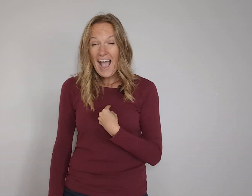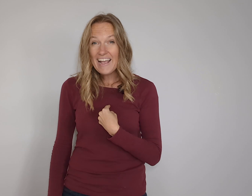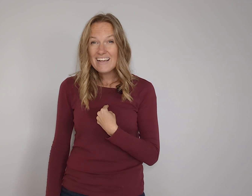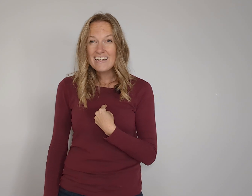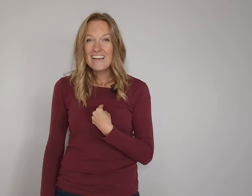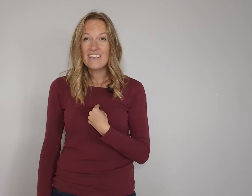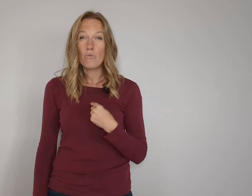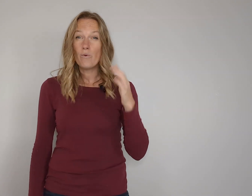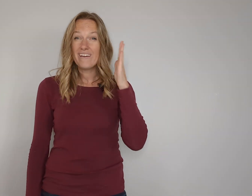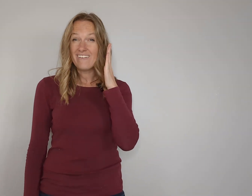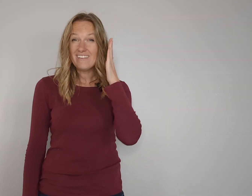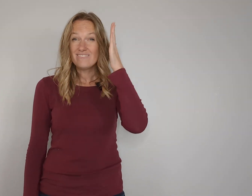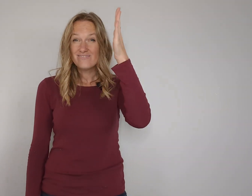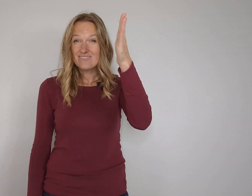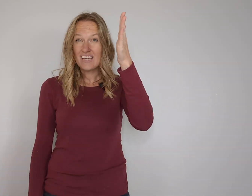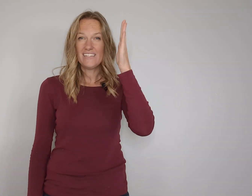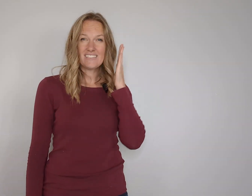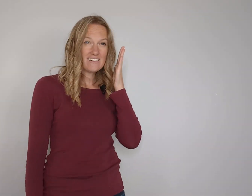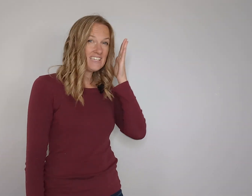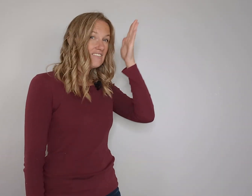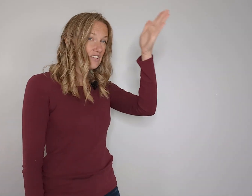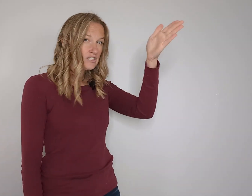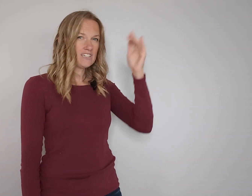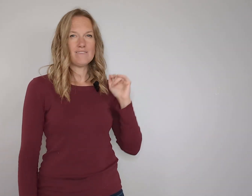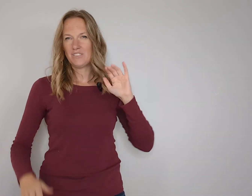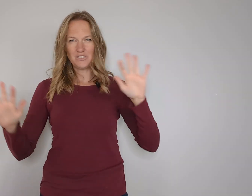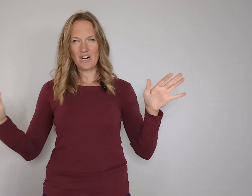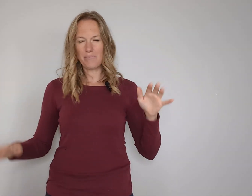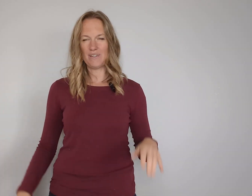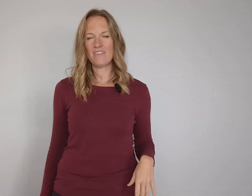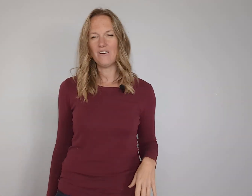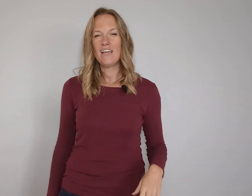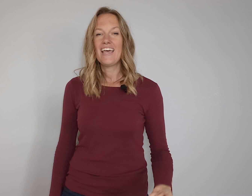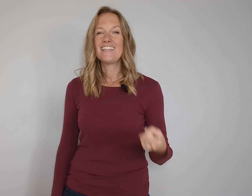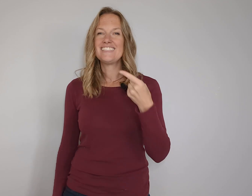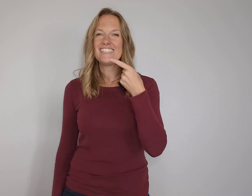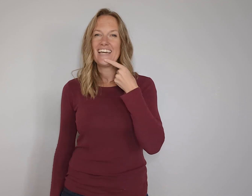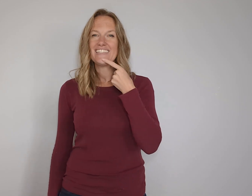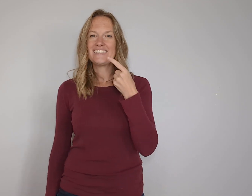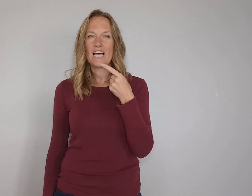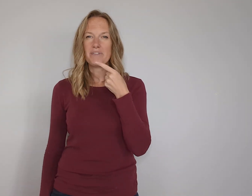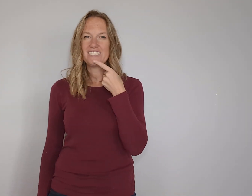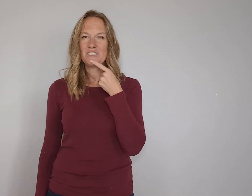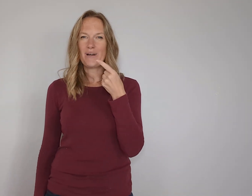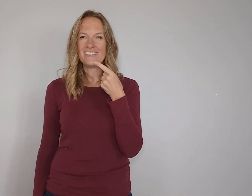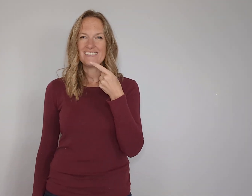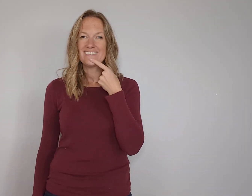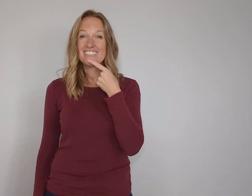I, and then will. Okay, it's kind of in the future. You can drop will though. Then say, tap your chin twice.